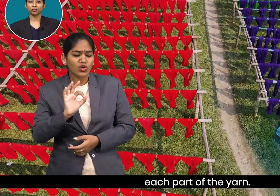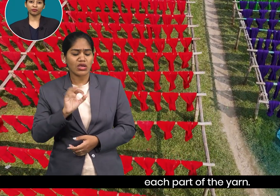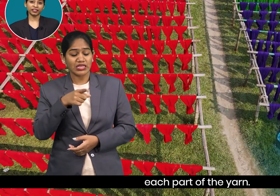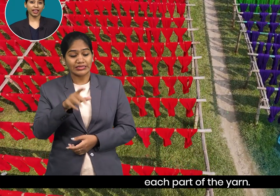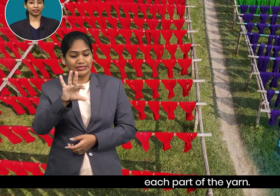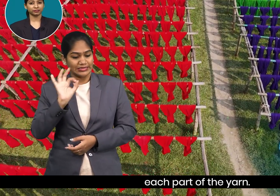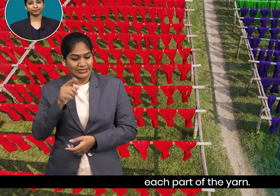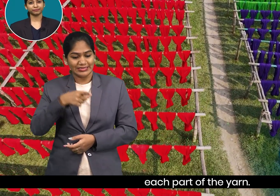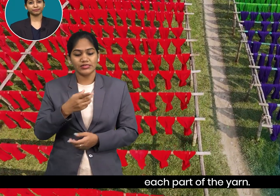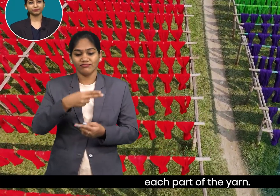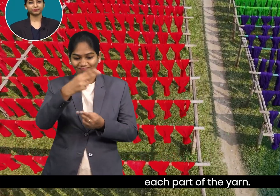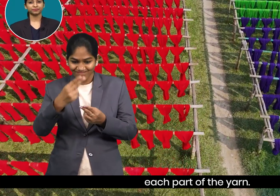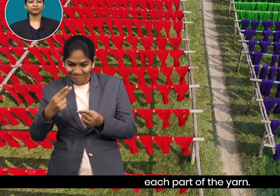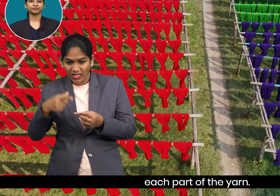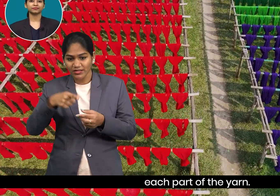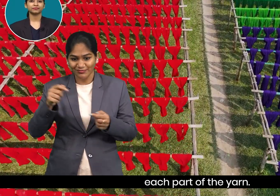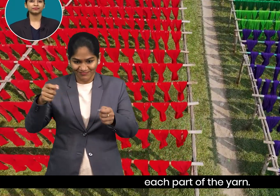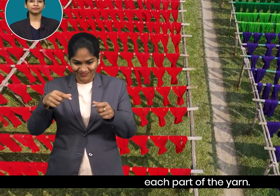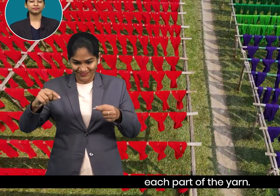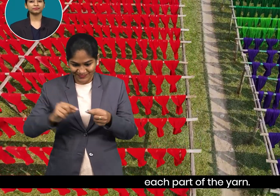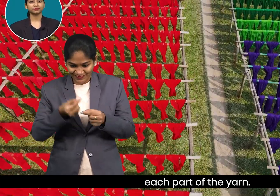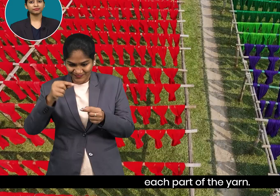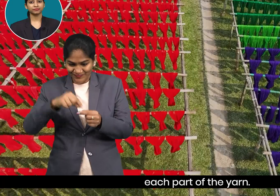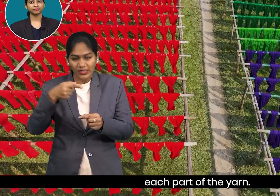each part of the yarn.